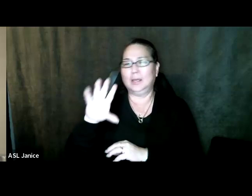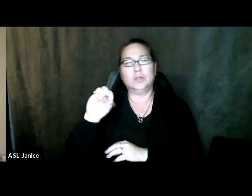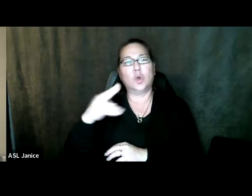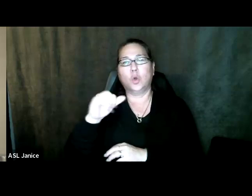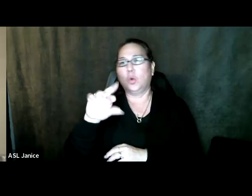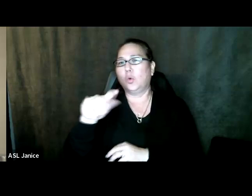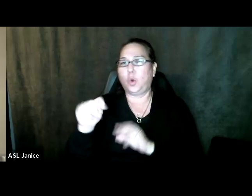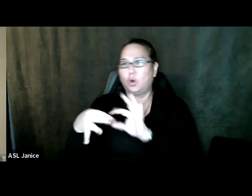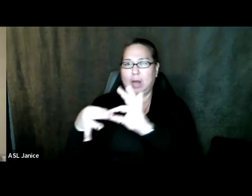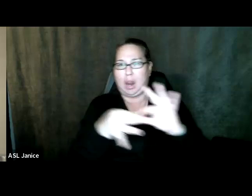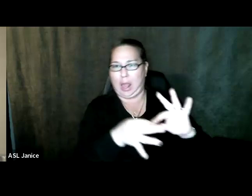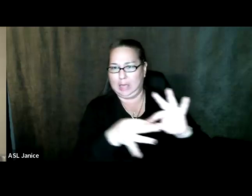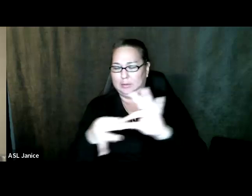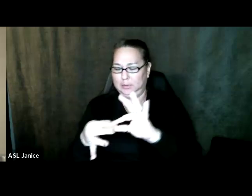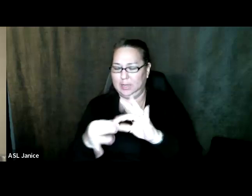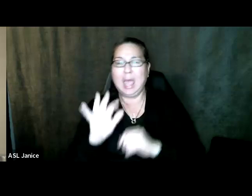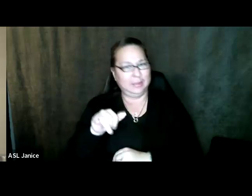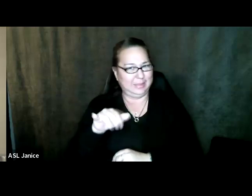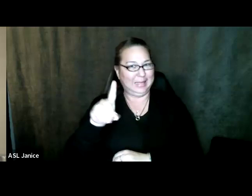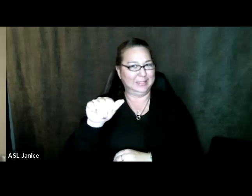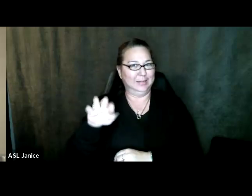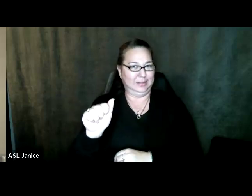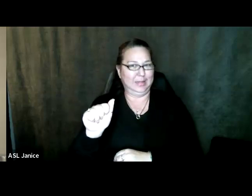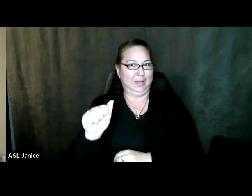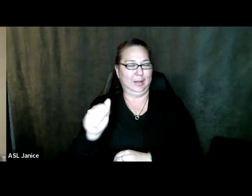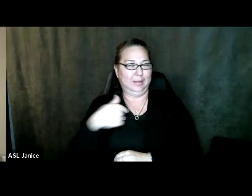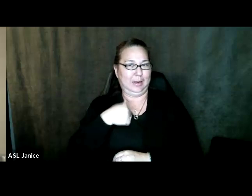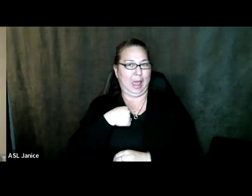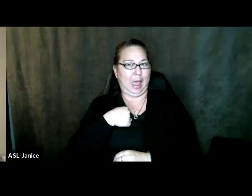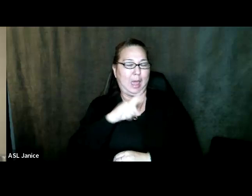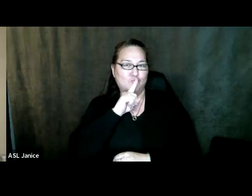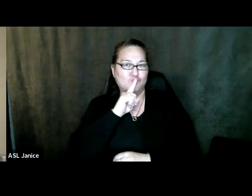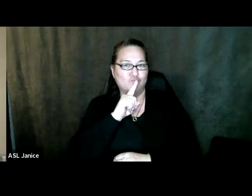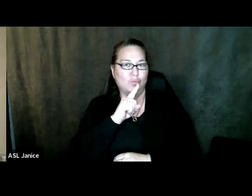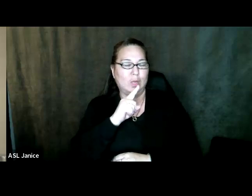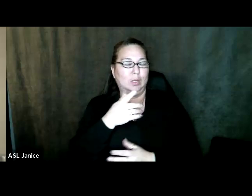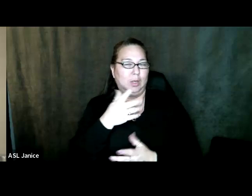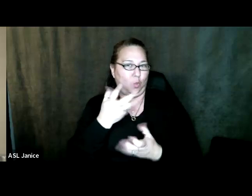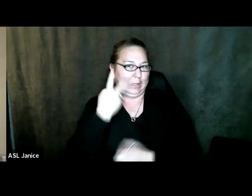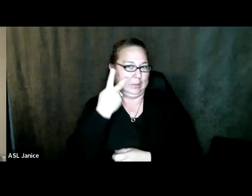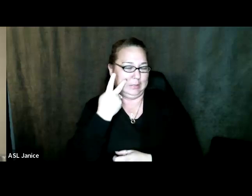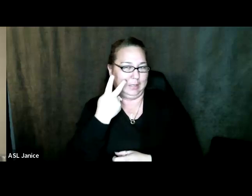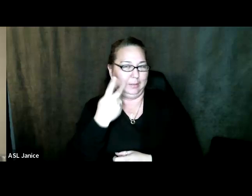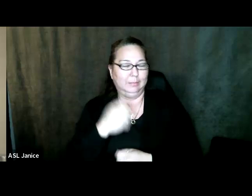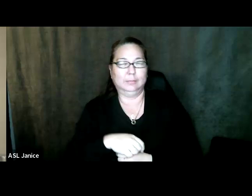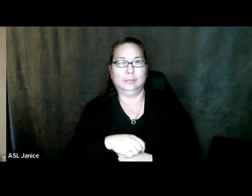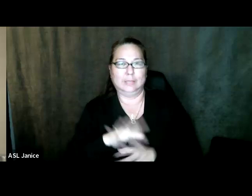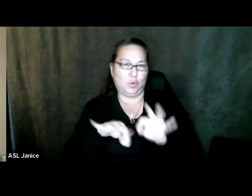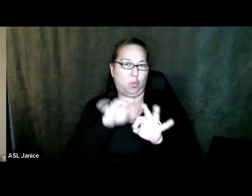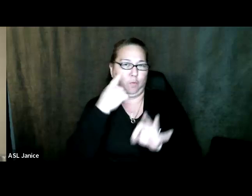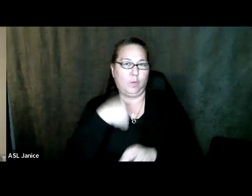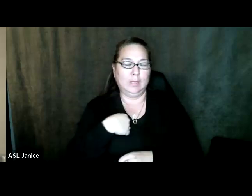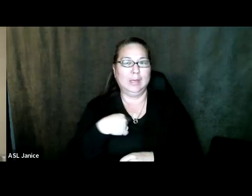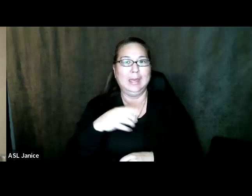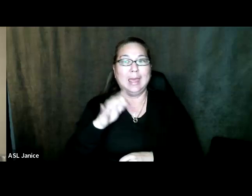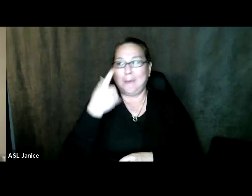about myself. That's the only data point I cared about. I was a turnaround principal. That was the data point that really moved me with success and failure.